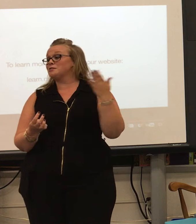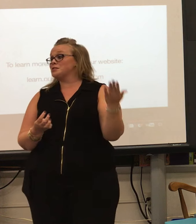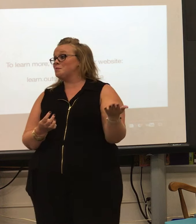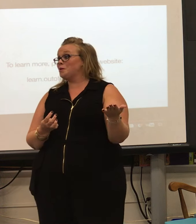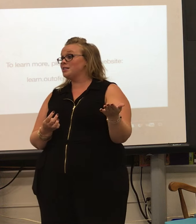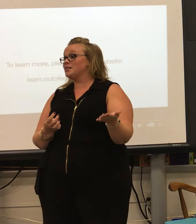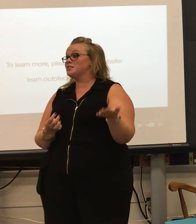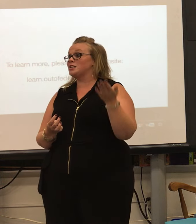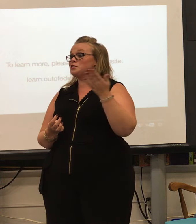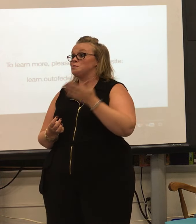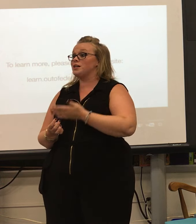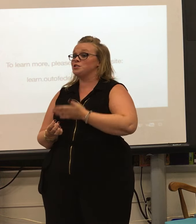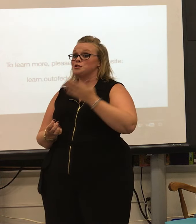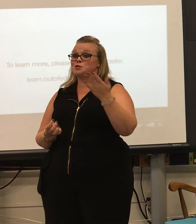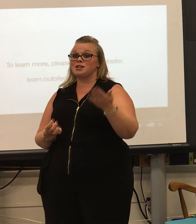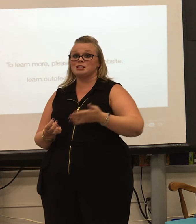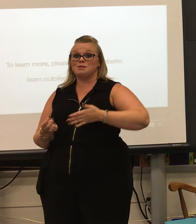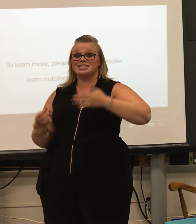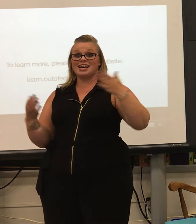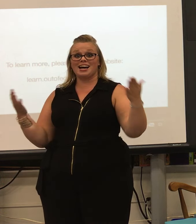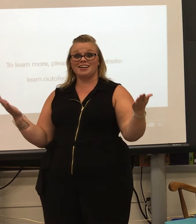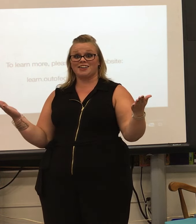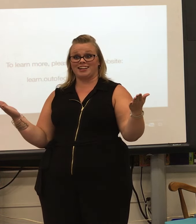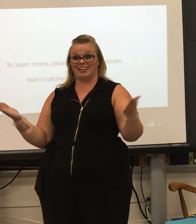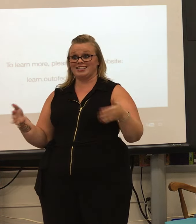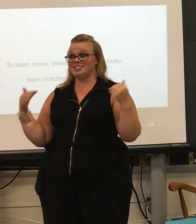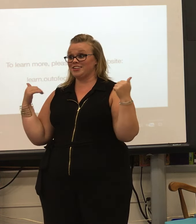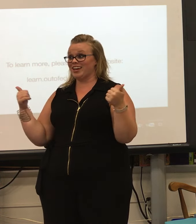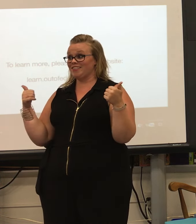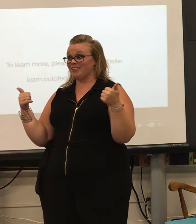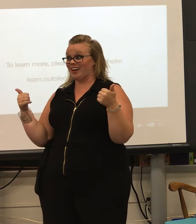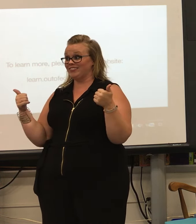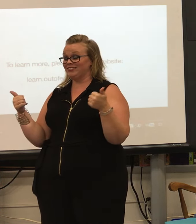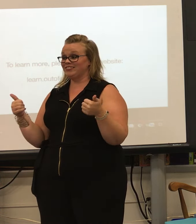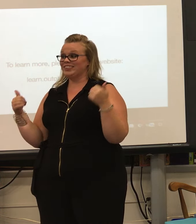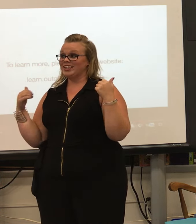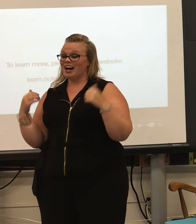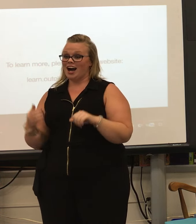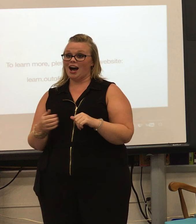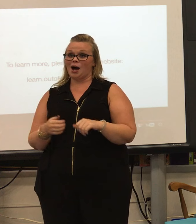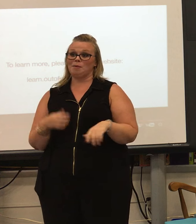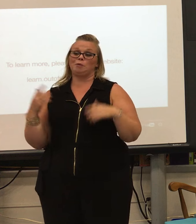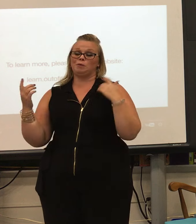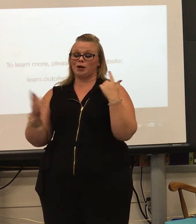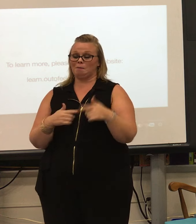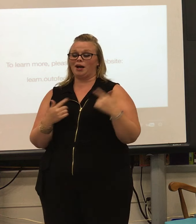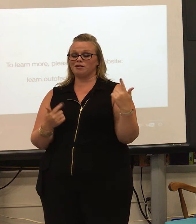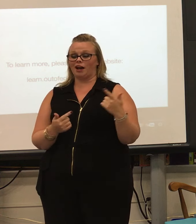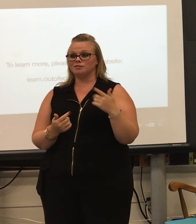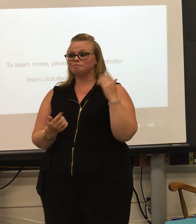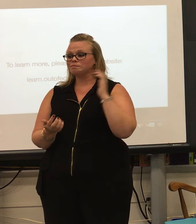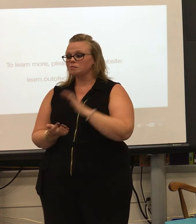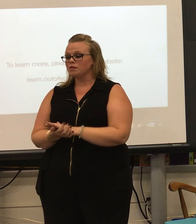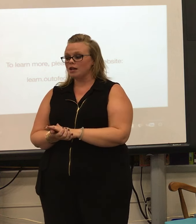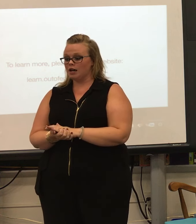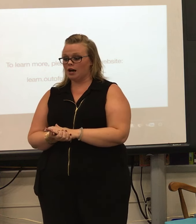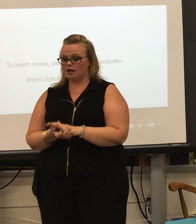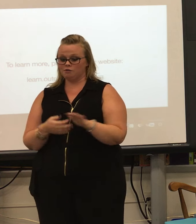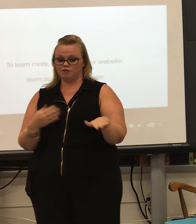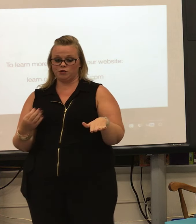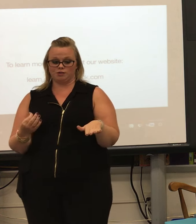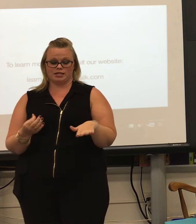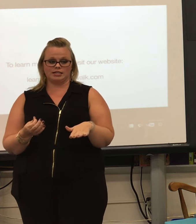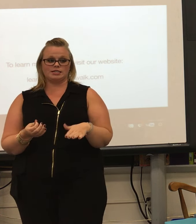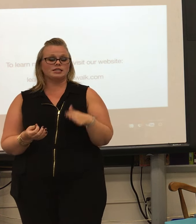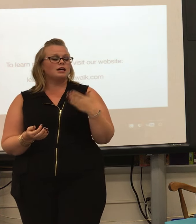does introduce some new ideas, that's just because your student has placed higher on it. So yay for them. And we will come back around